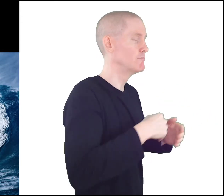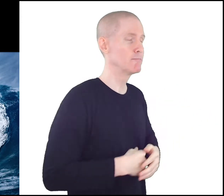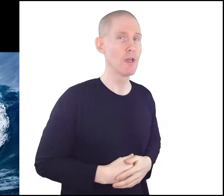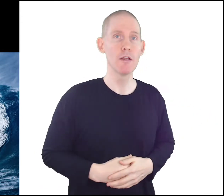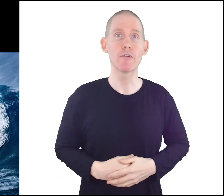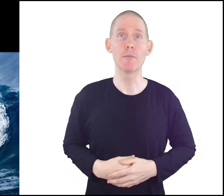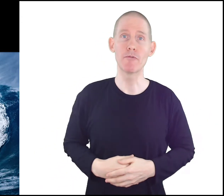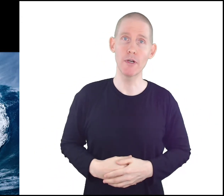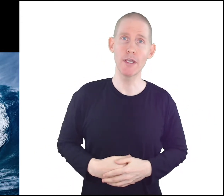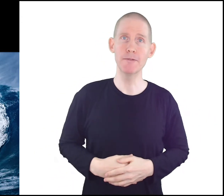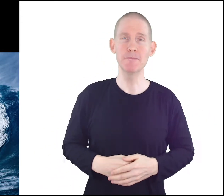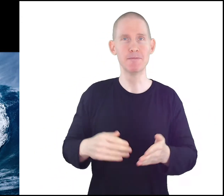From the front again.